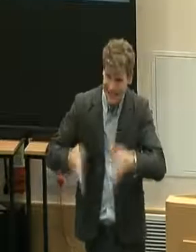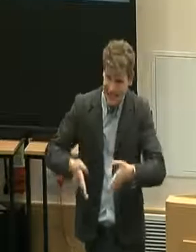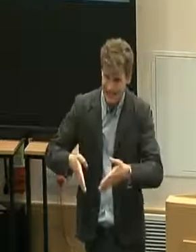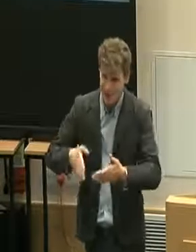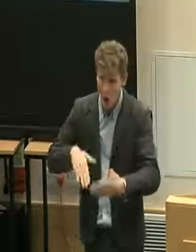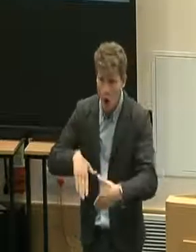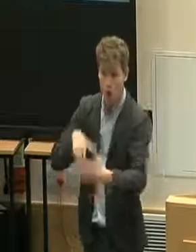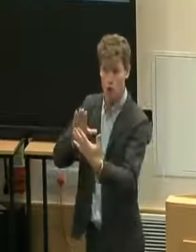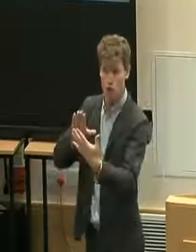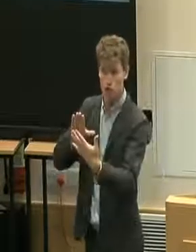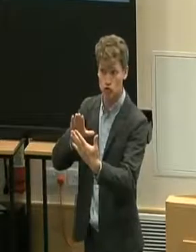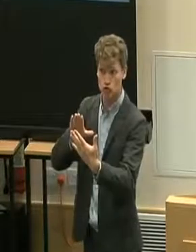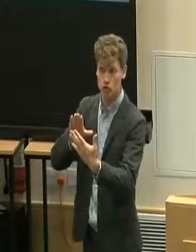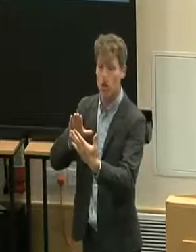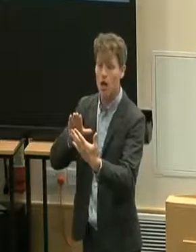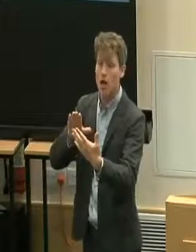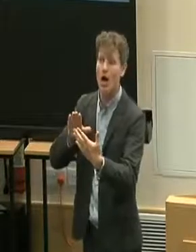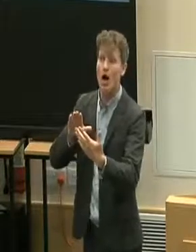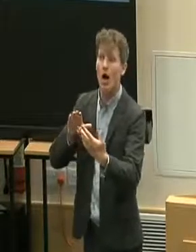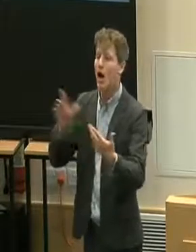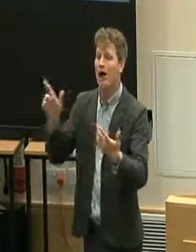it and work it through without any